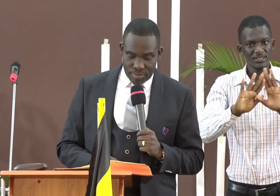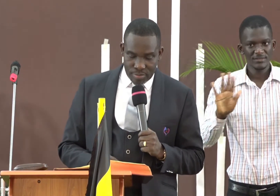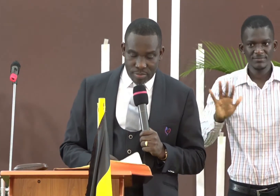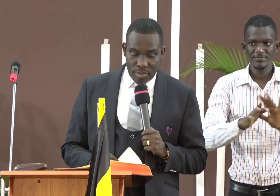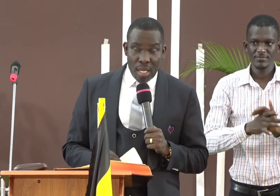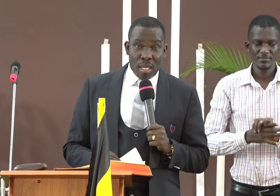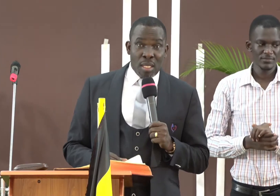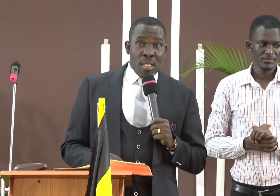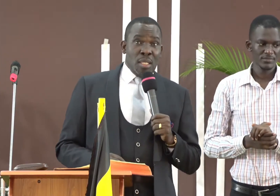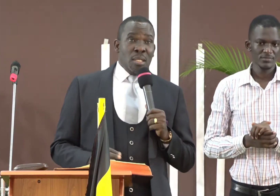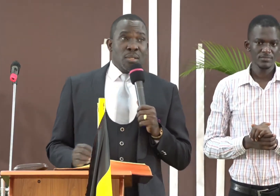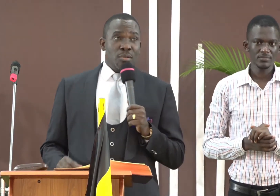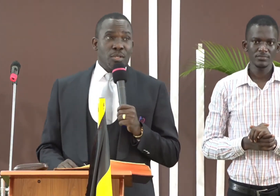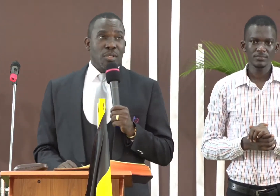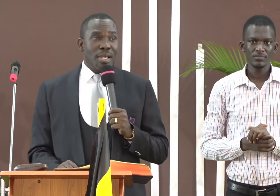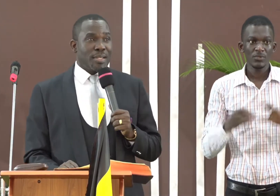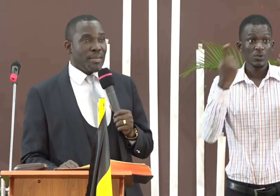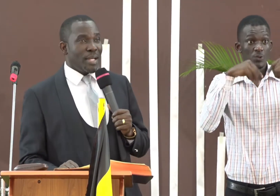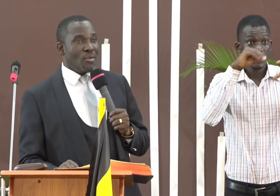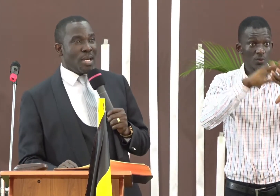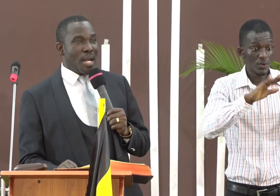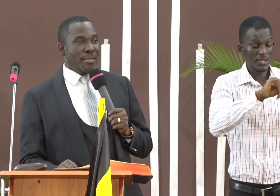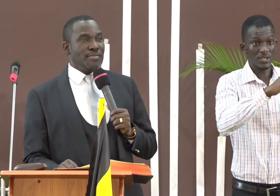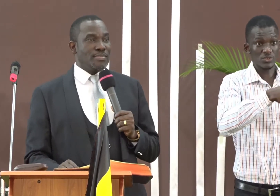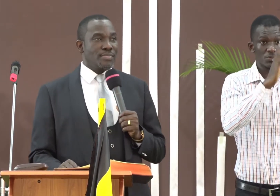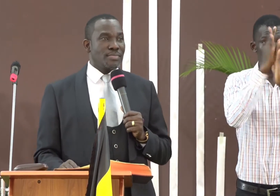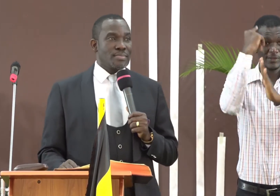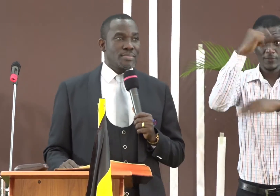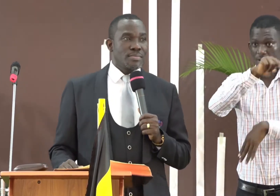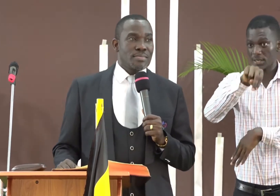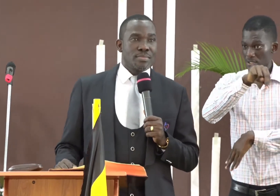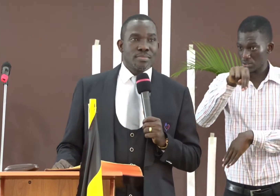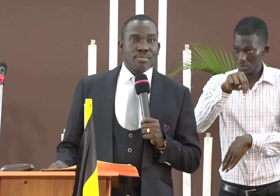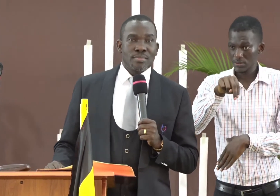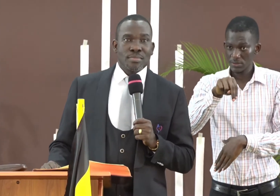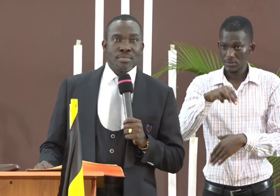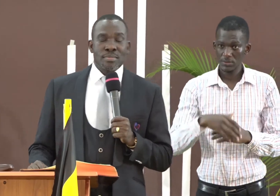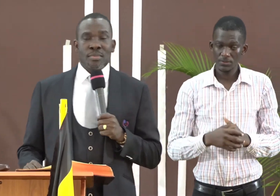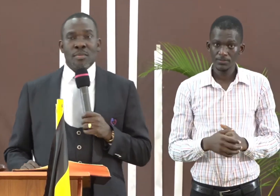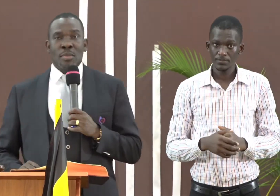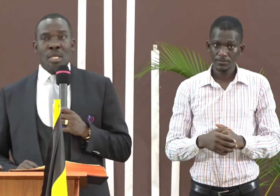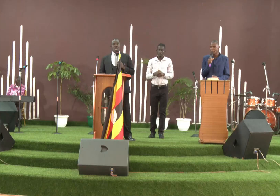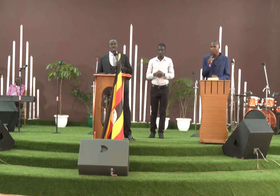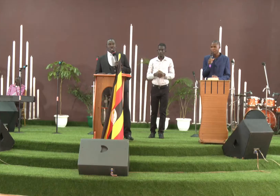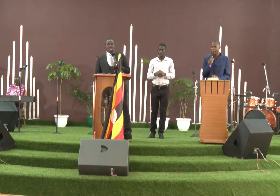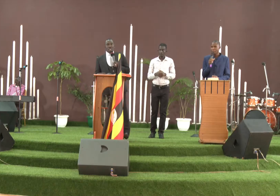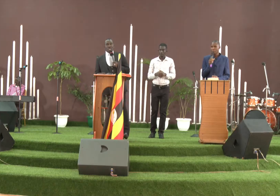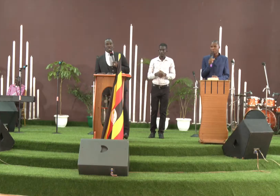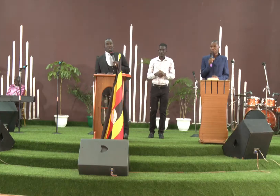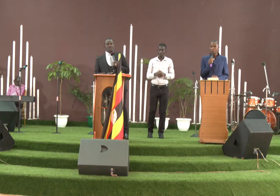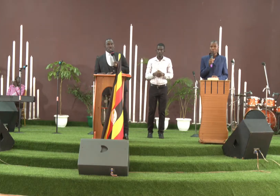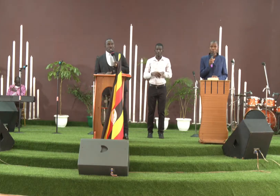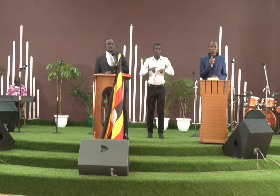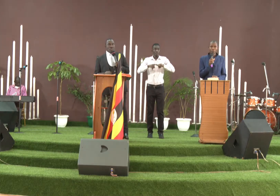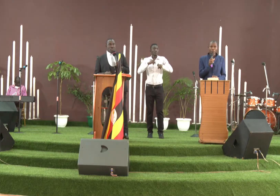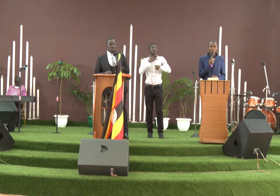have come, you are blessed. Tuli ku nsonga ya kusabira ggwanga. We are on the issue of praying for our nation. Naye